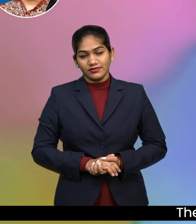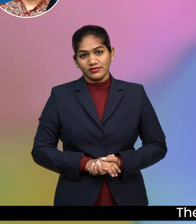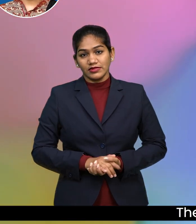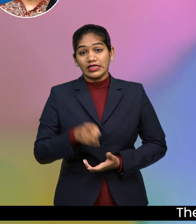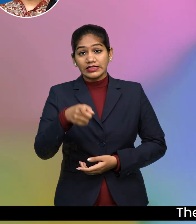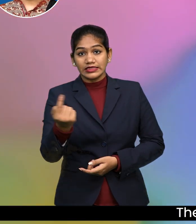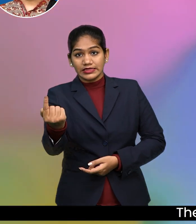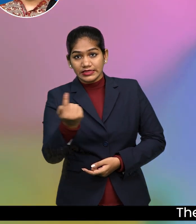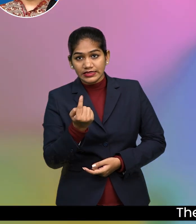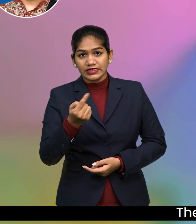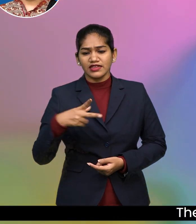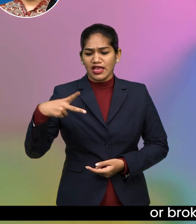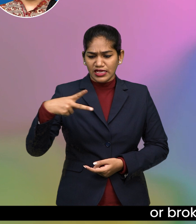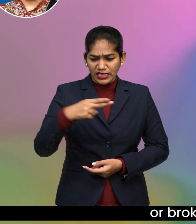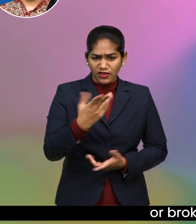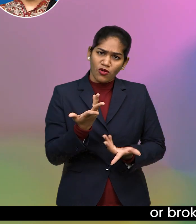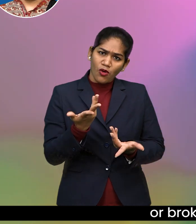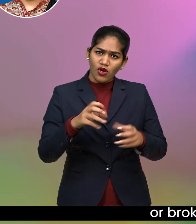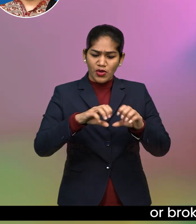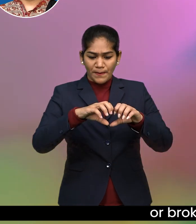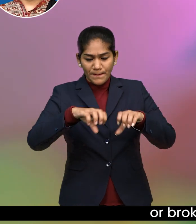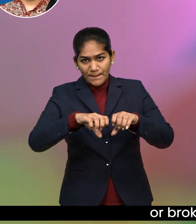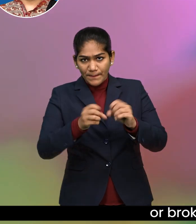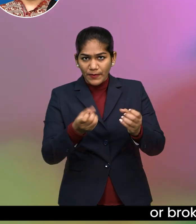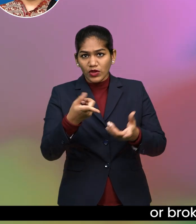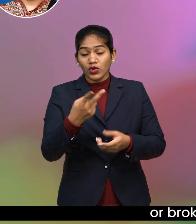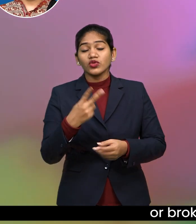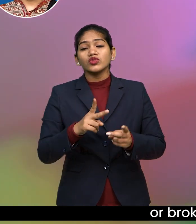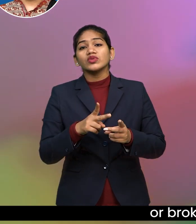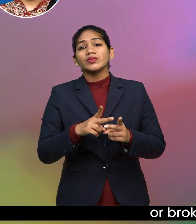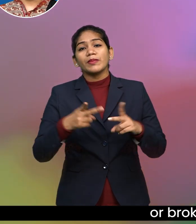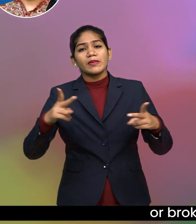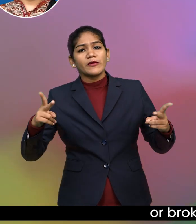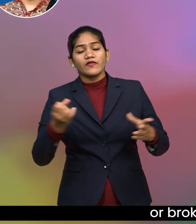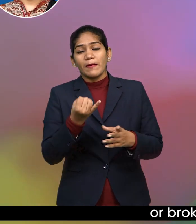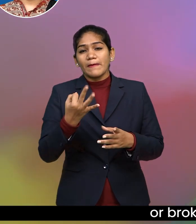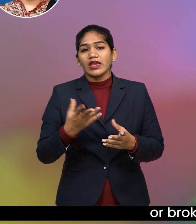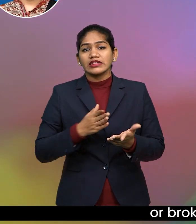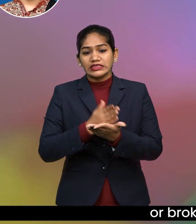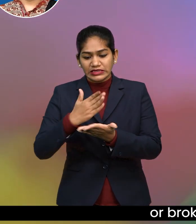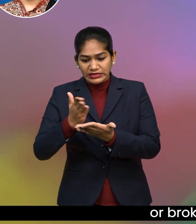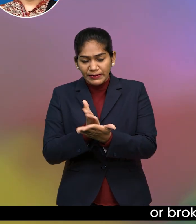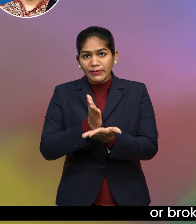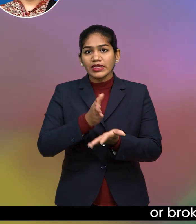The individuals are cut or broken up into many pieces,